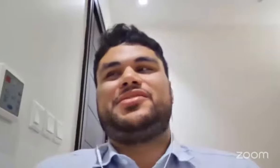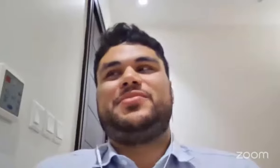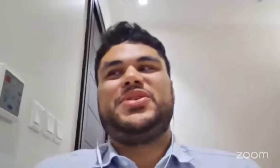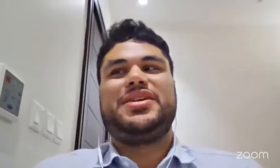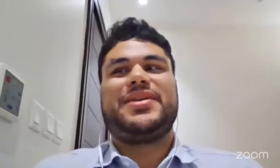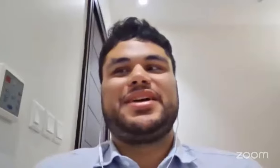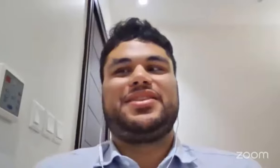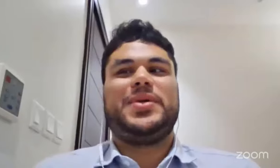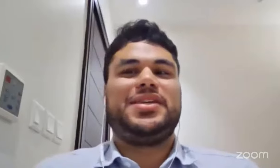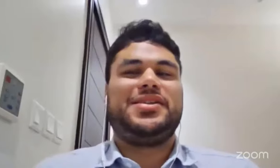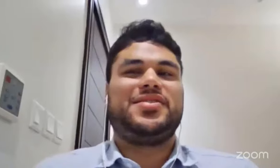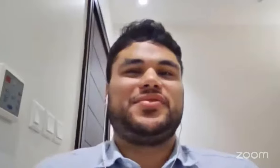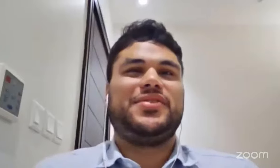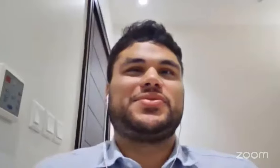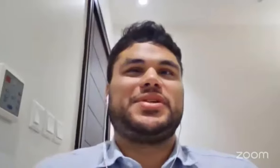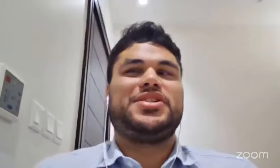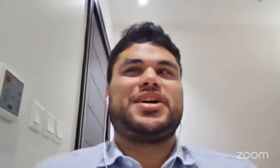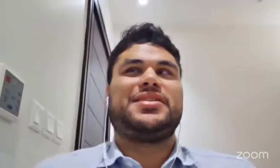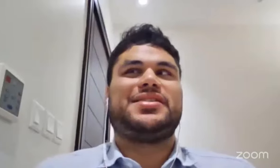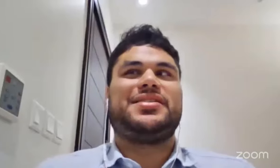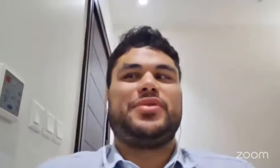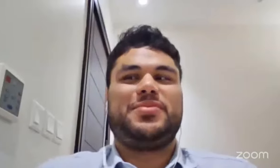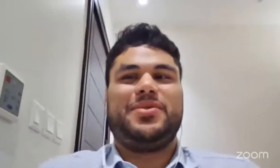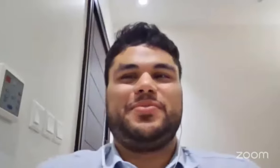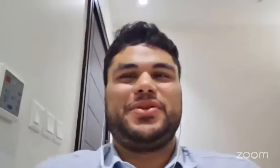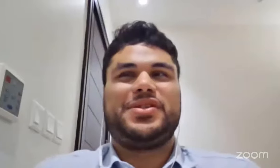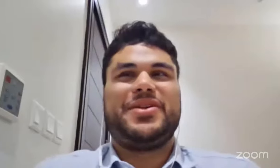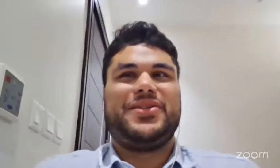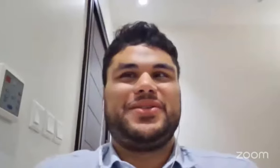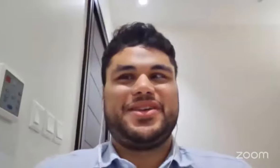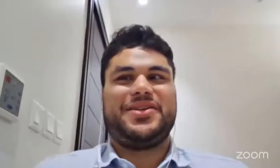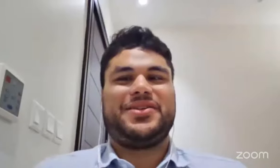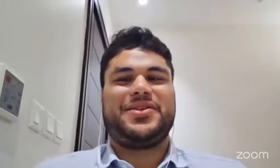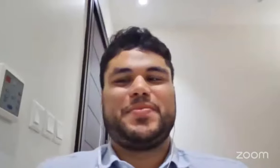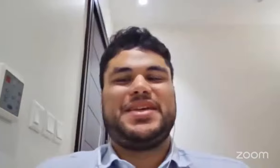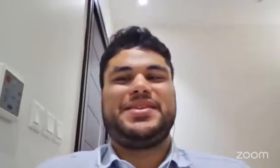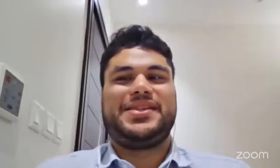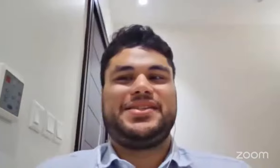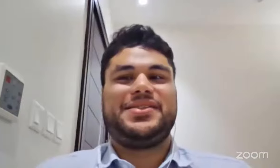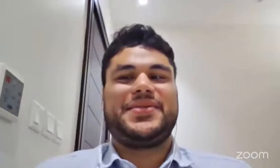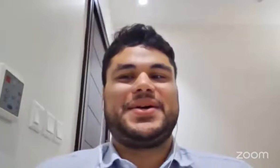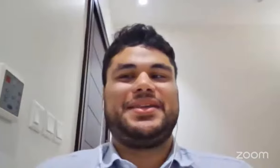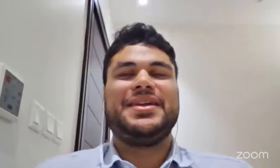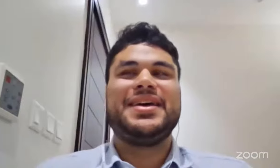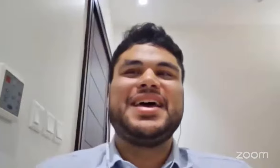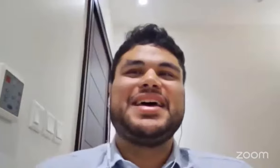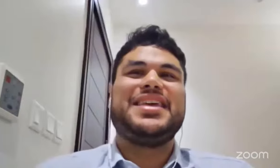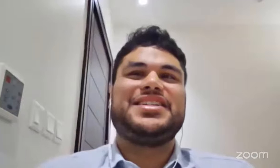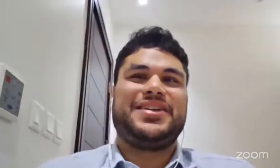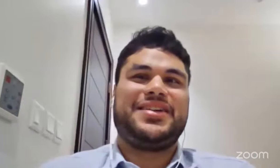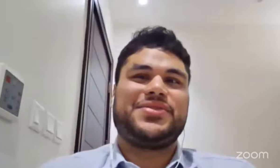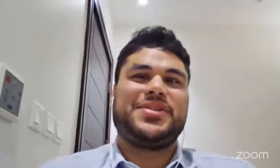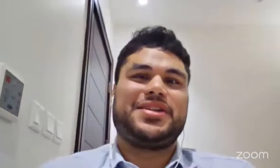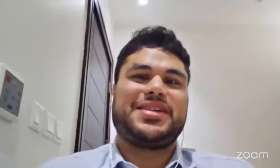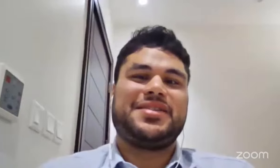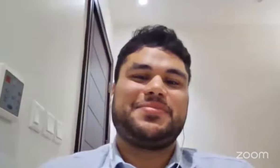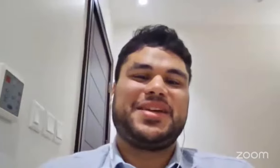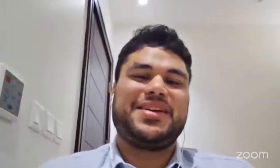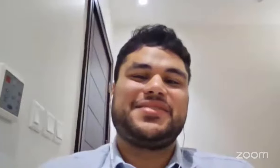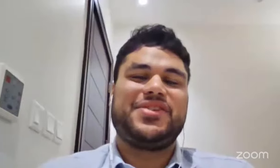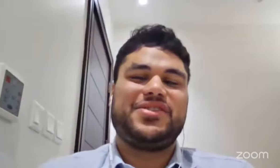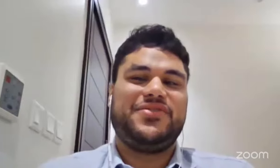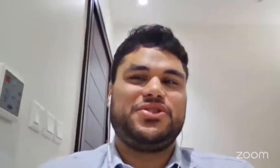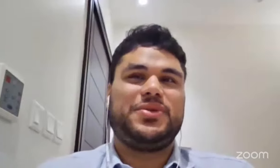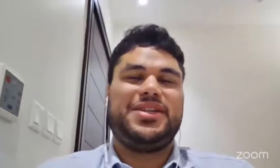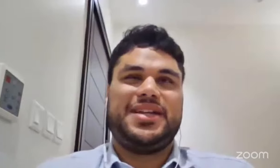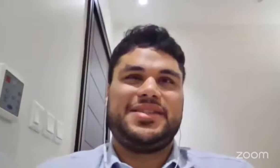screenshot heavy community, right? The wiki is full of screenshots, and when people post about their bases and so on, they share a lot of screenshots. And it's